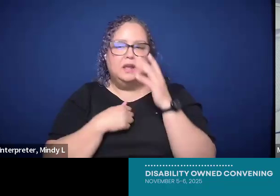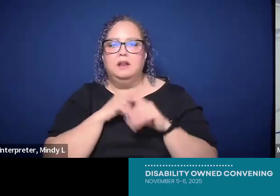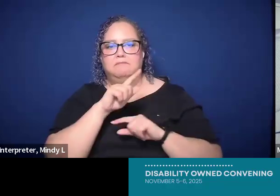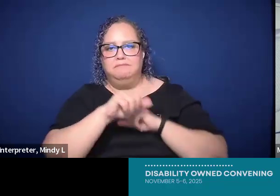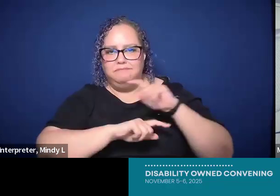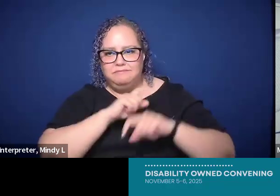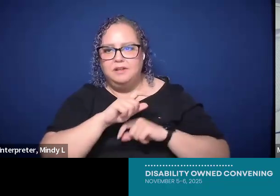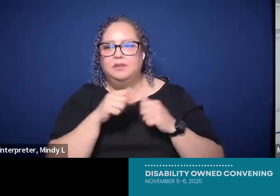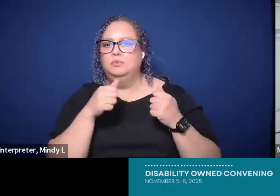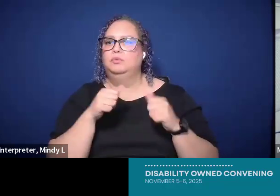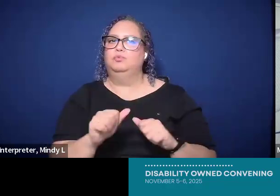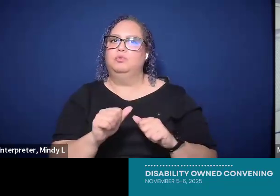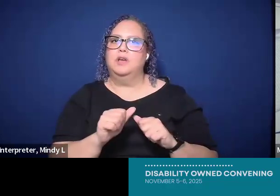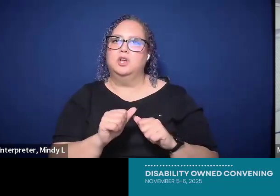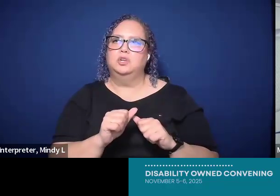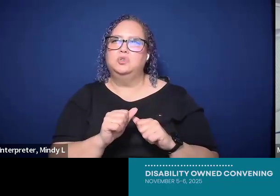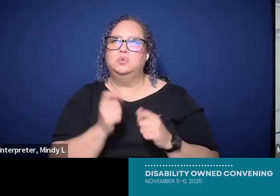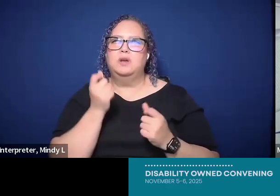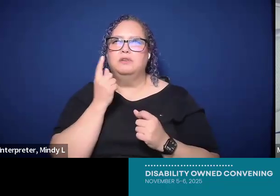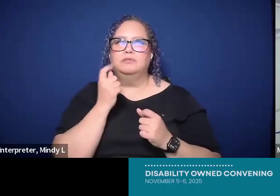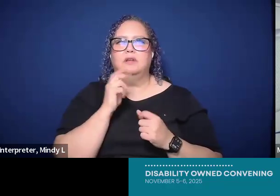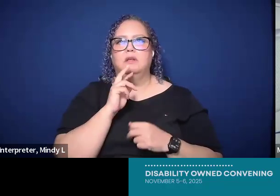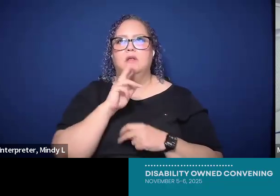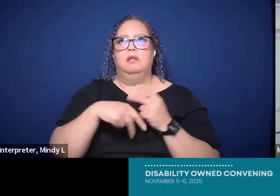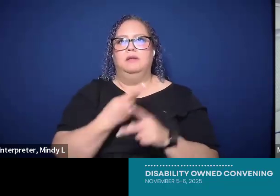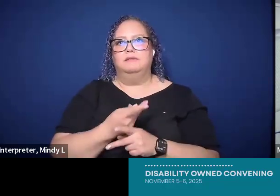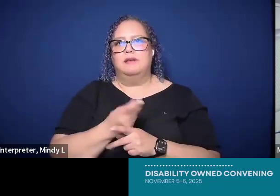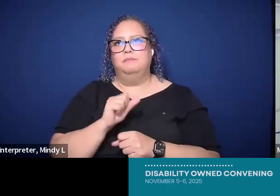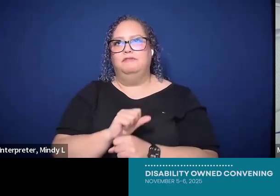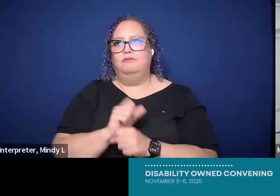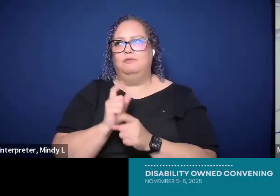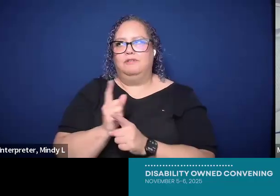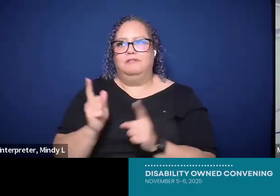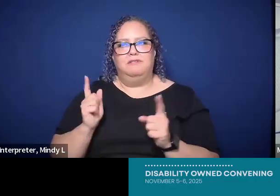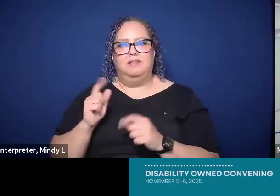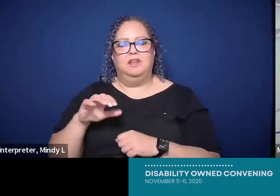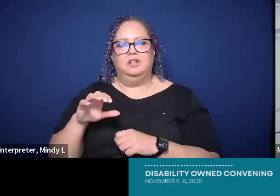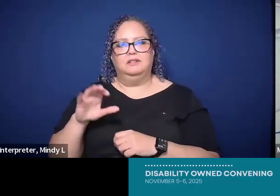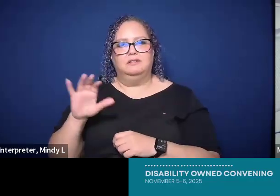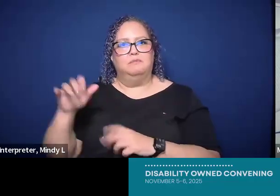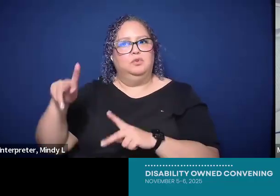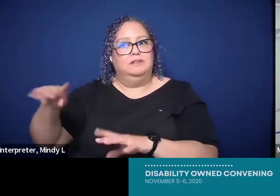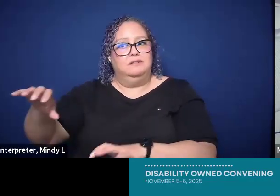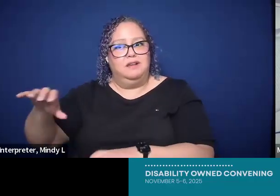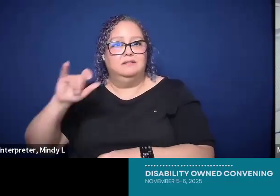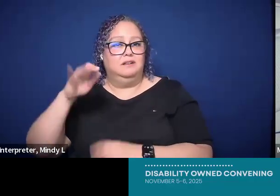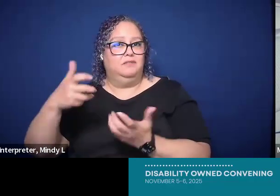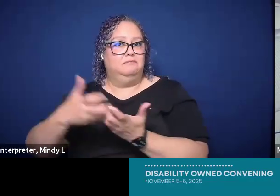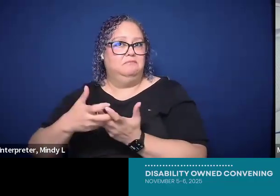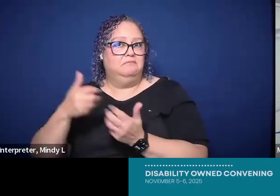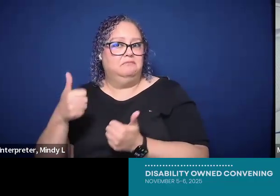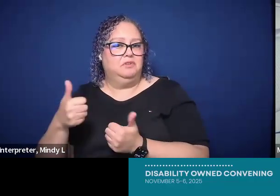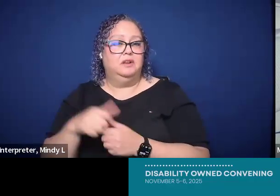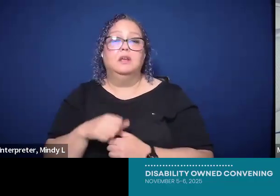dig into the type of work that they do and whether or not it aligns with you. Make sure you're